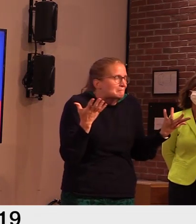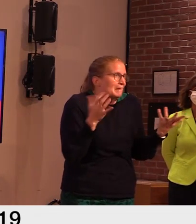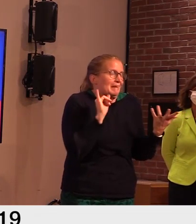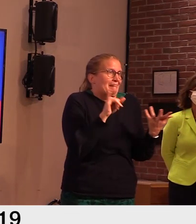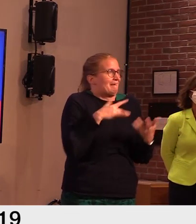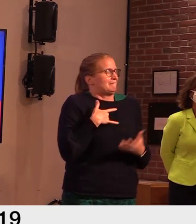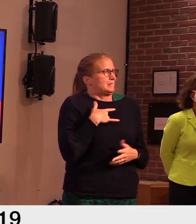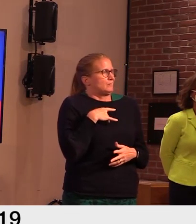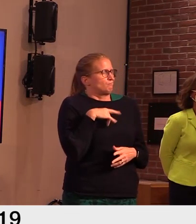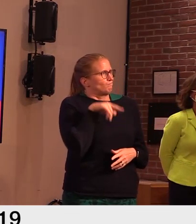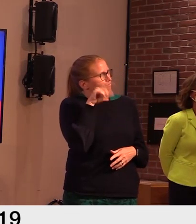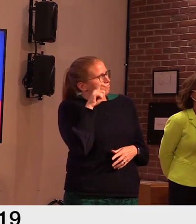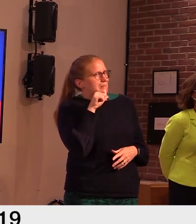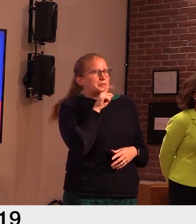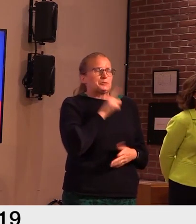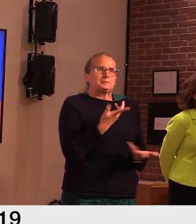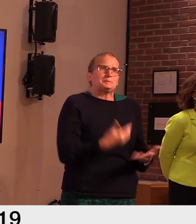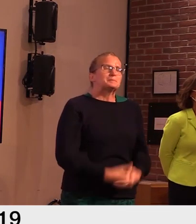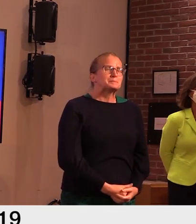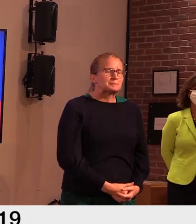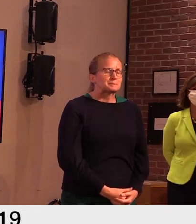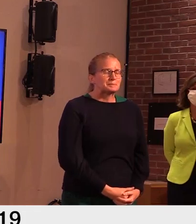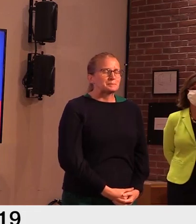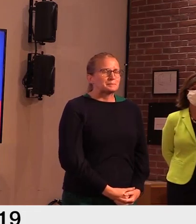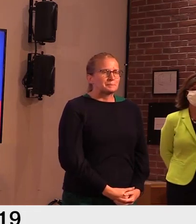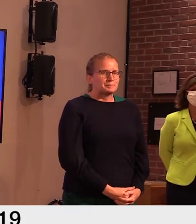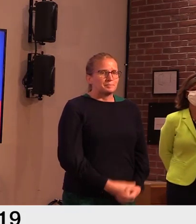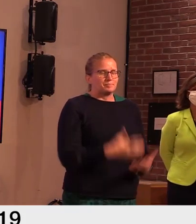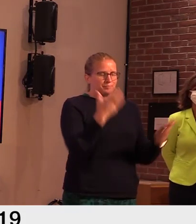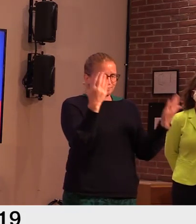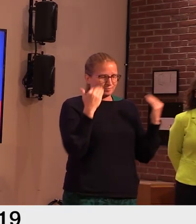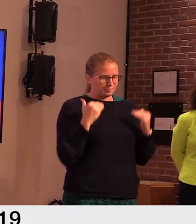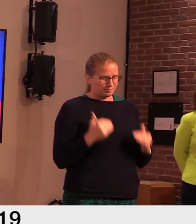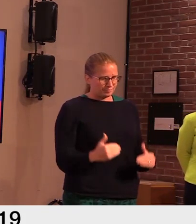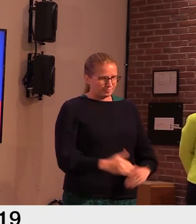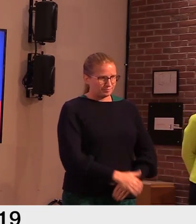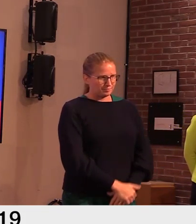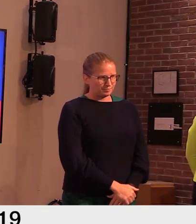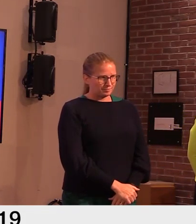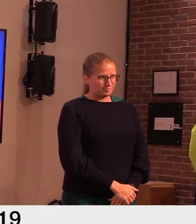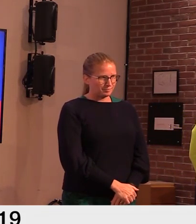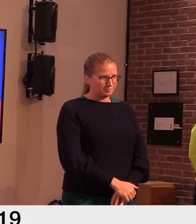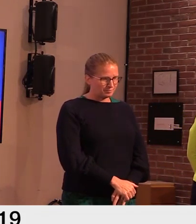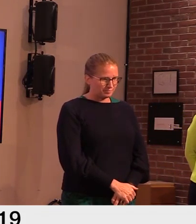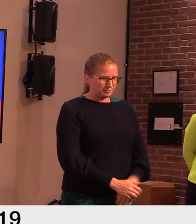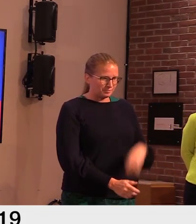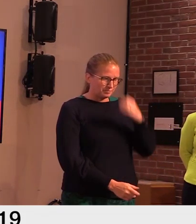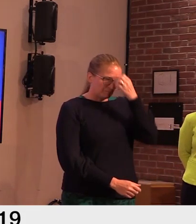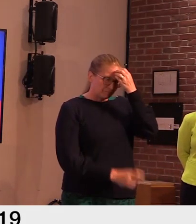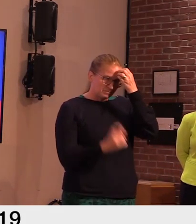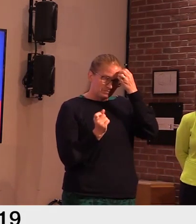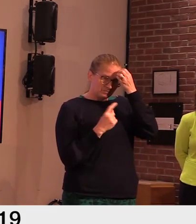The discussions are healthy to have. But it's just like the practicality. How do you do that?